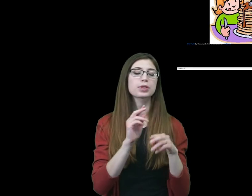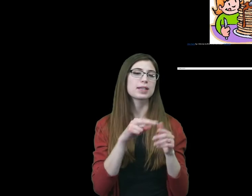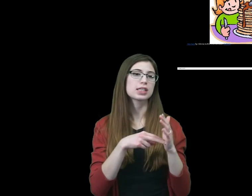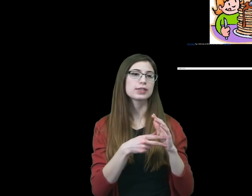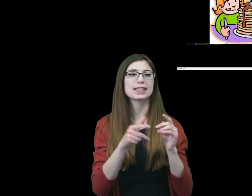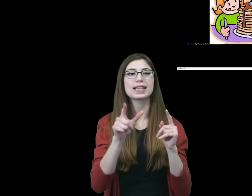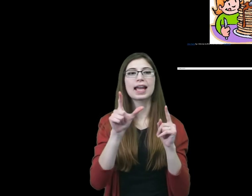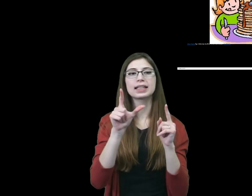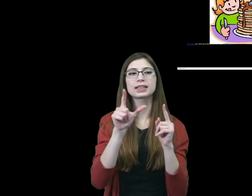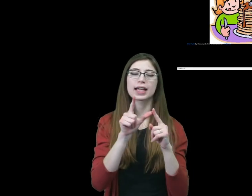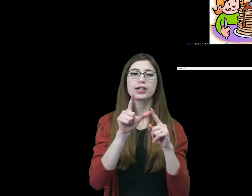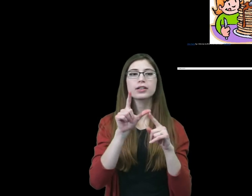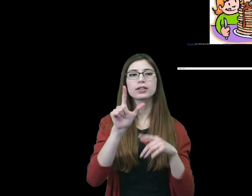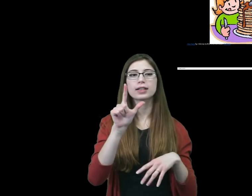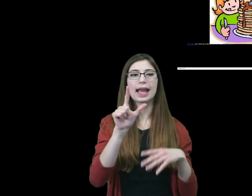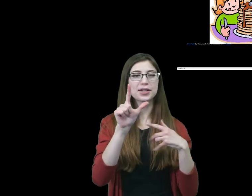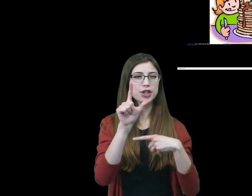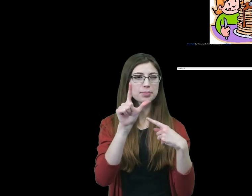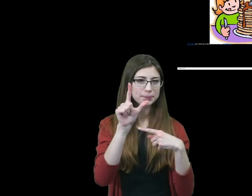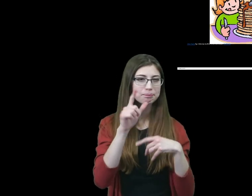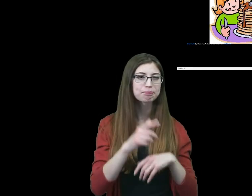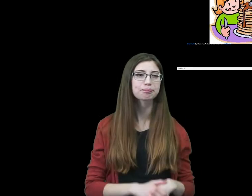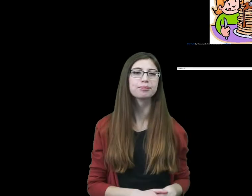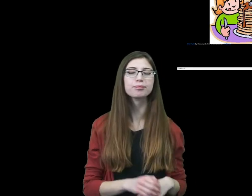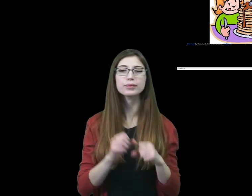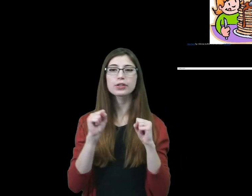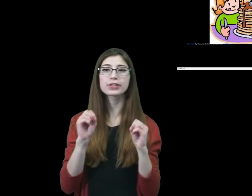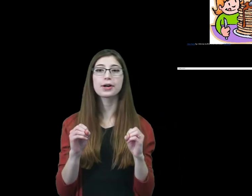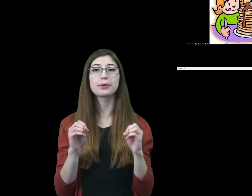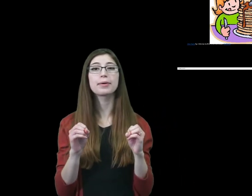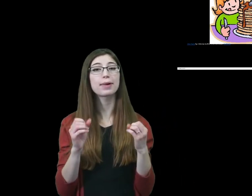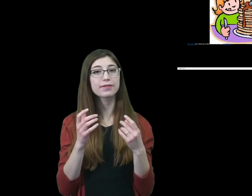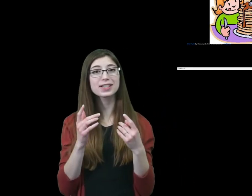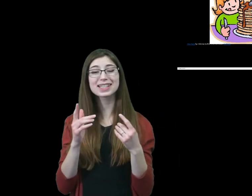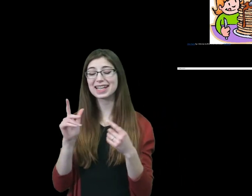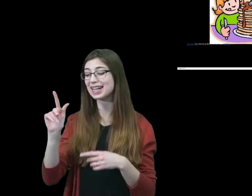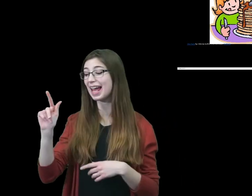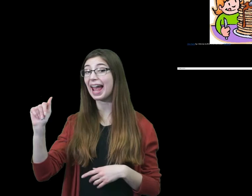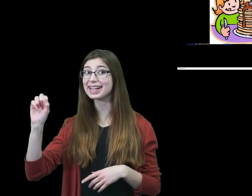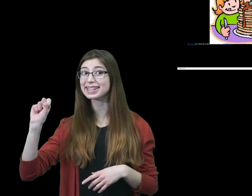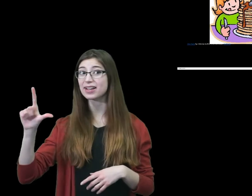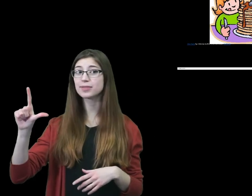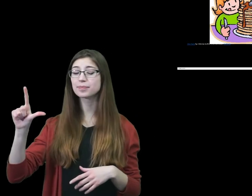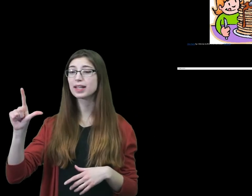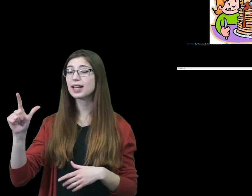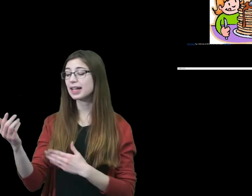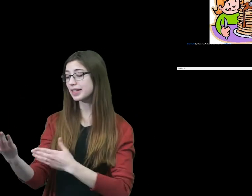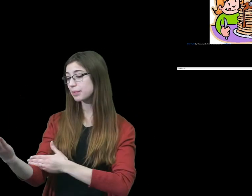means using a letter handshake. So breakfast in ASL is